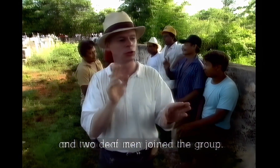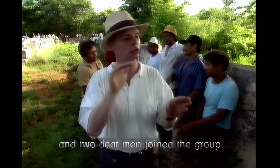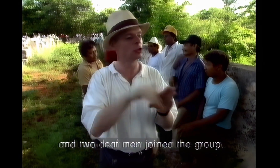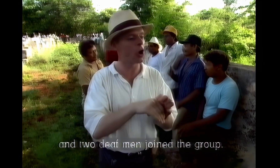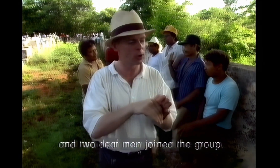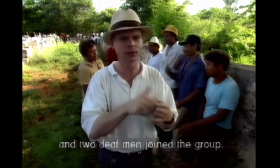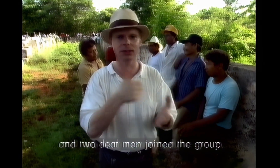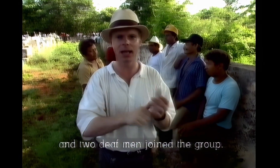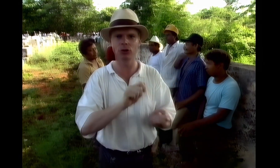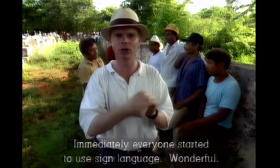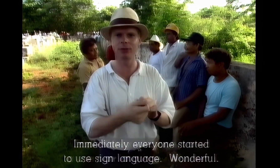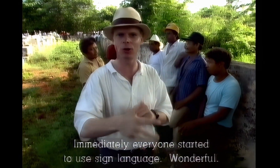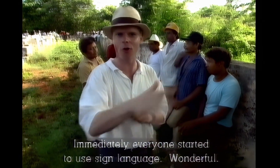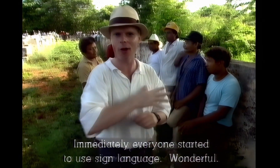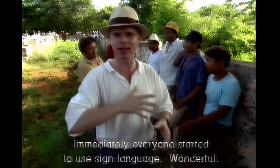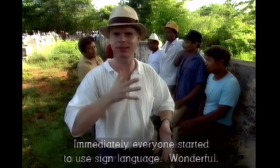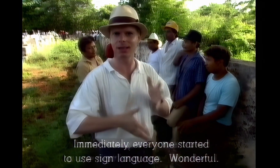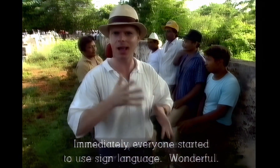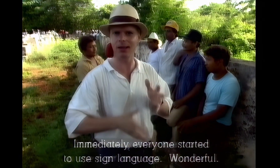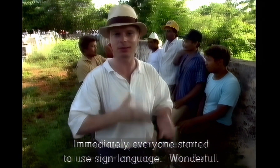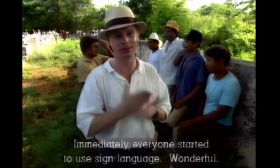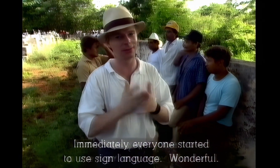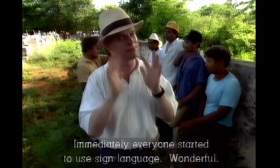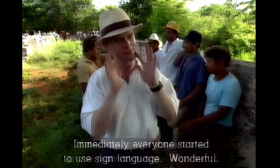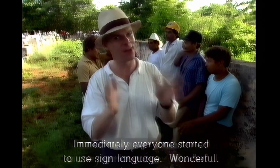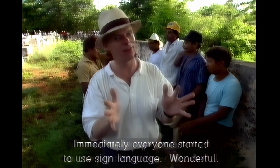group. Immediately, everyone started to use sign language. It's really